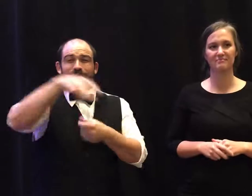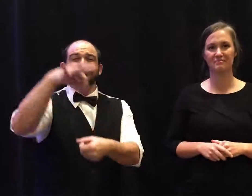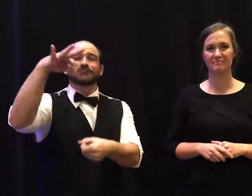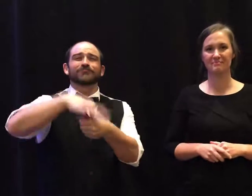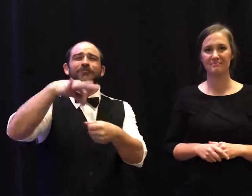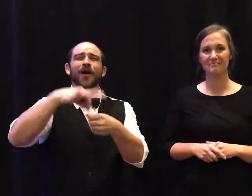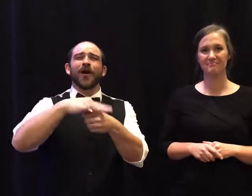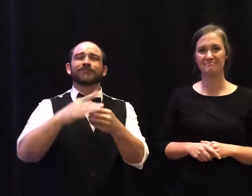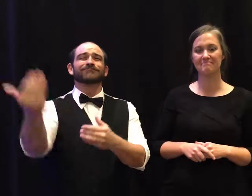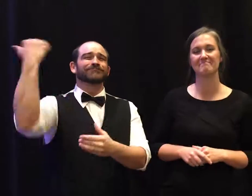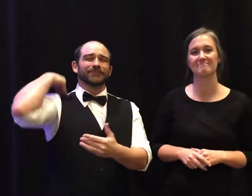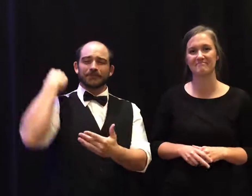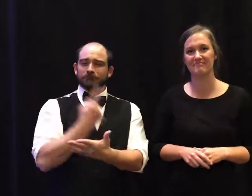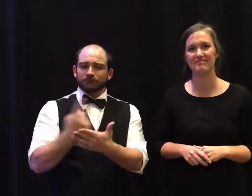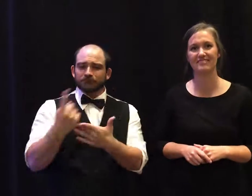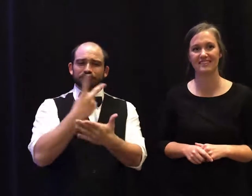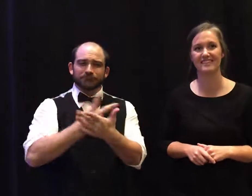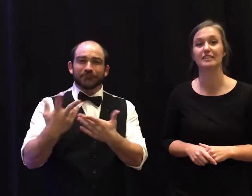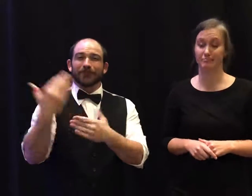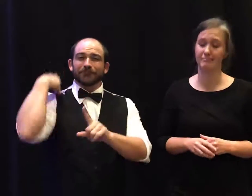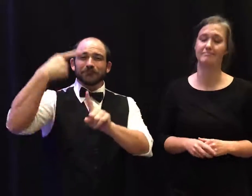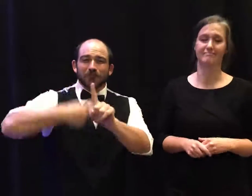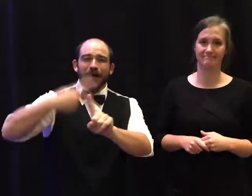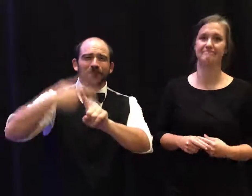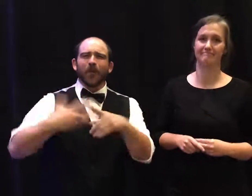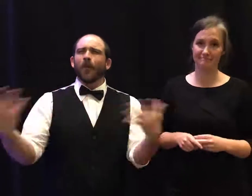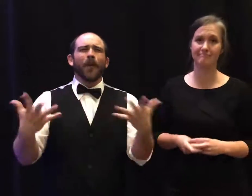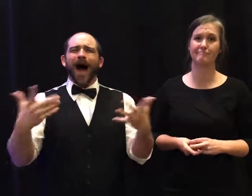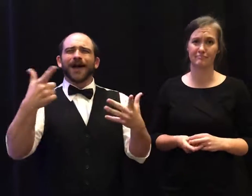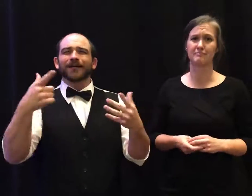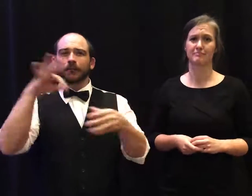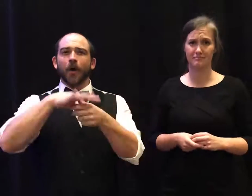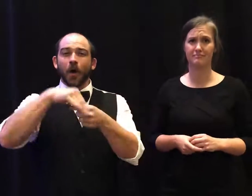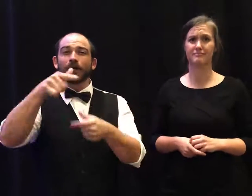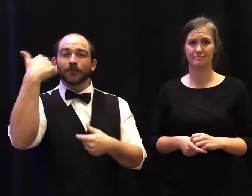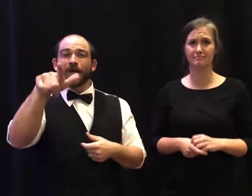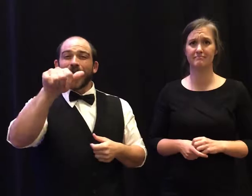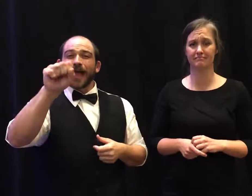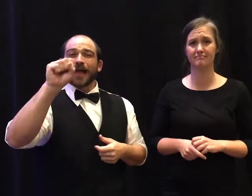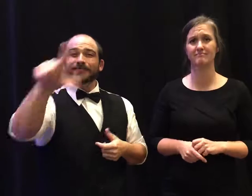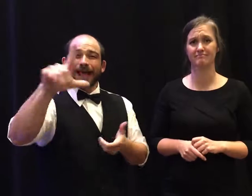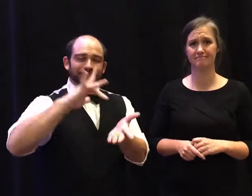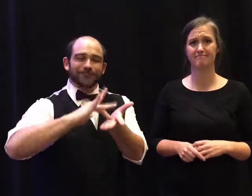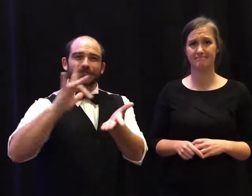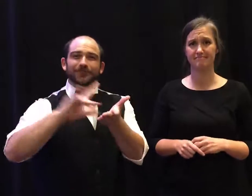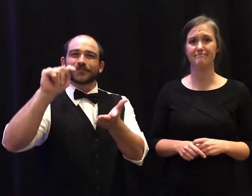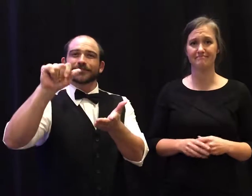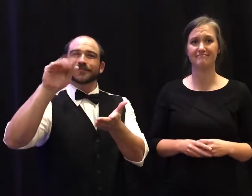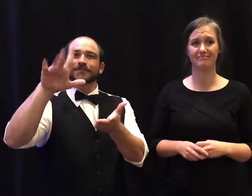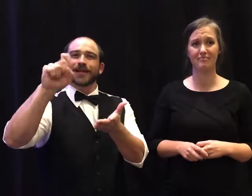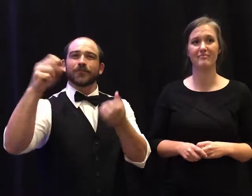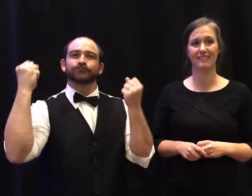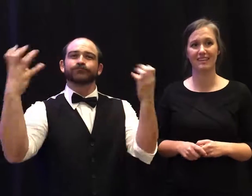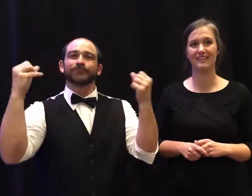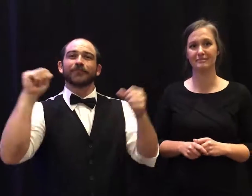organizations, and you did vote in the last couple of weeks, in the last month or so, and you remember the American Sign Language tablet,